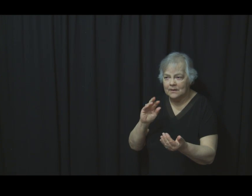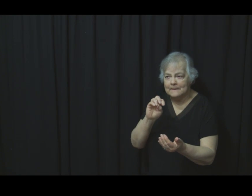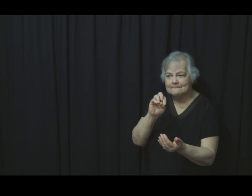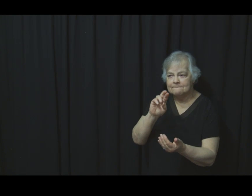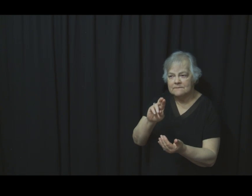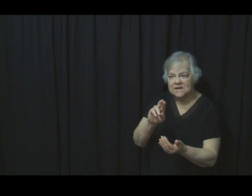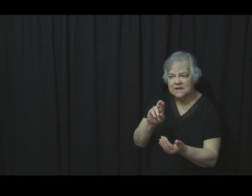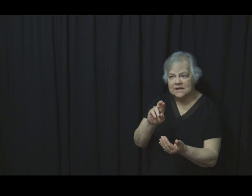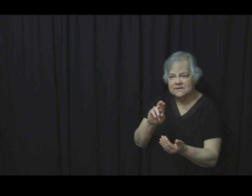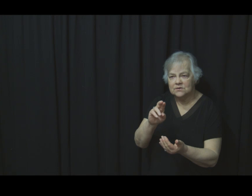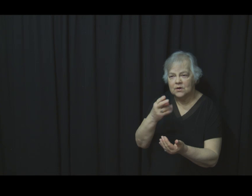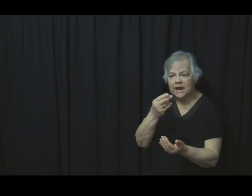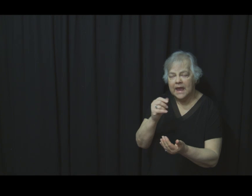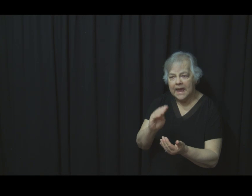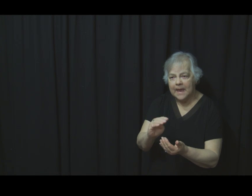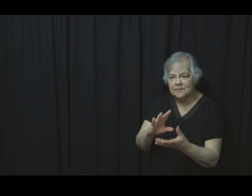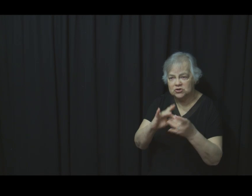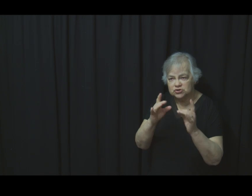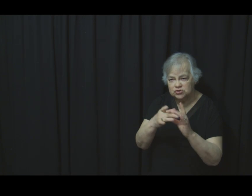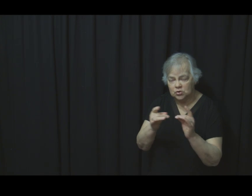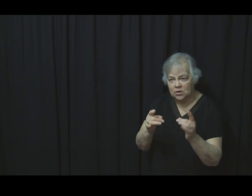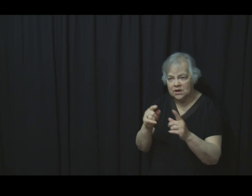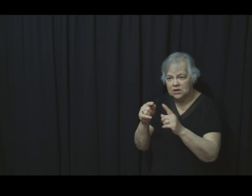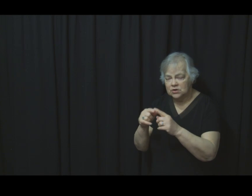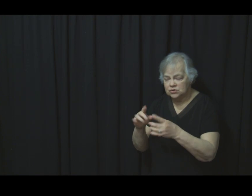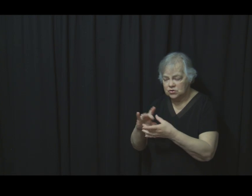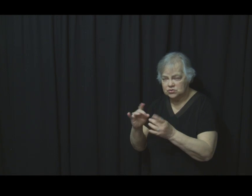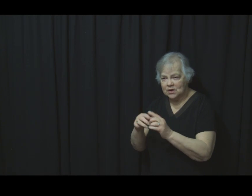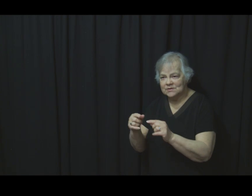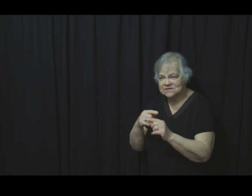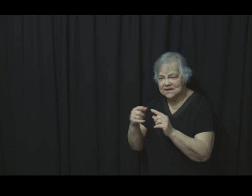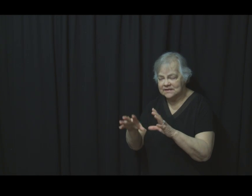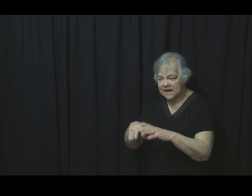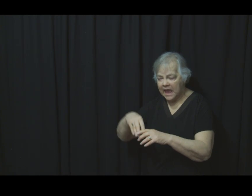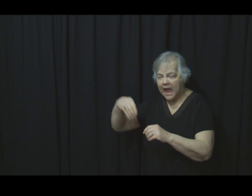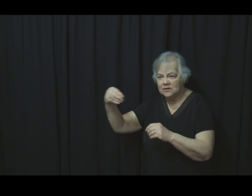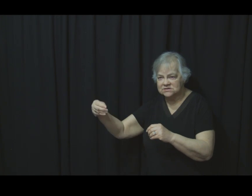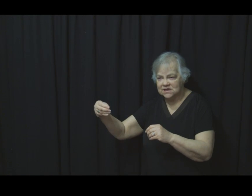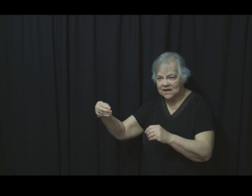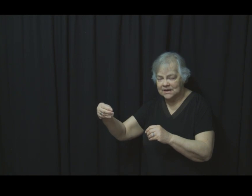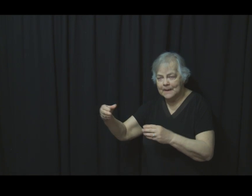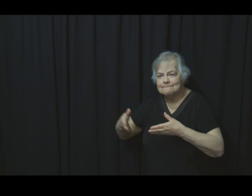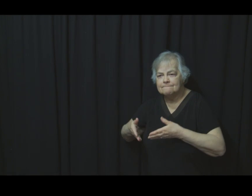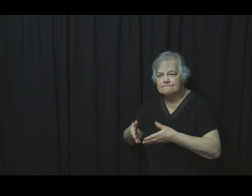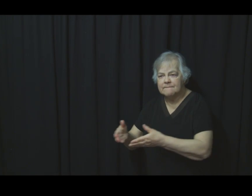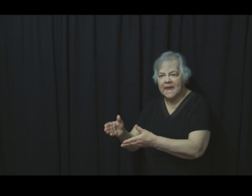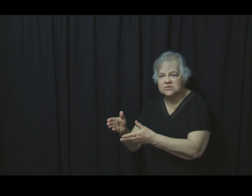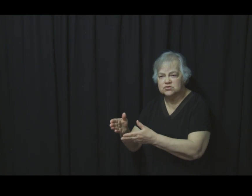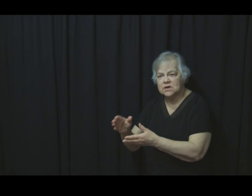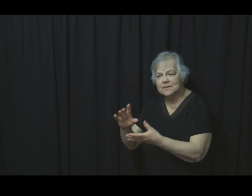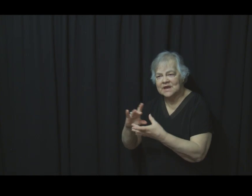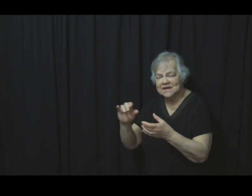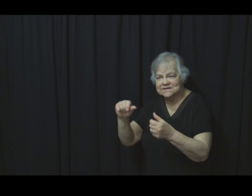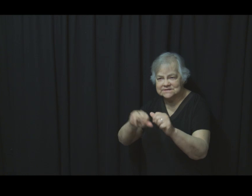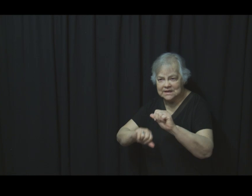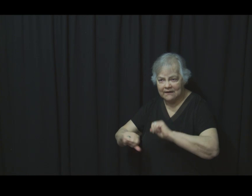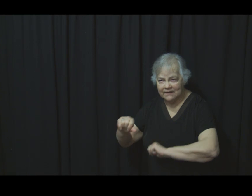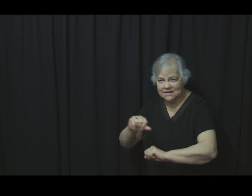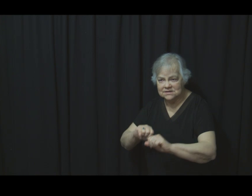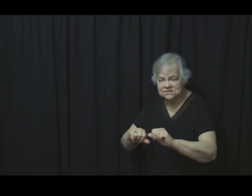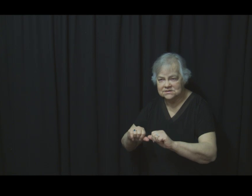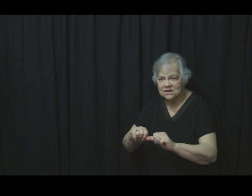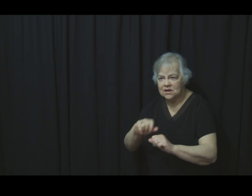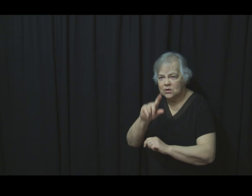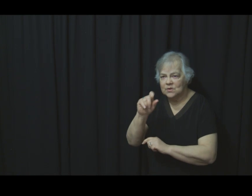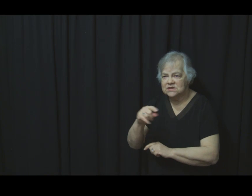to the story from what I will call the outside, from mainstream science. The question tonight is, does Ken